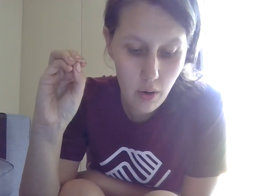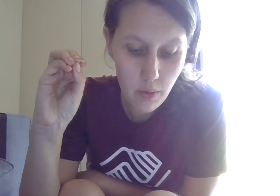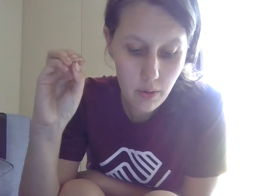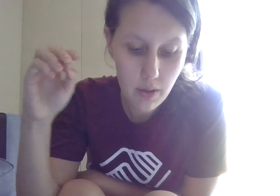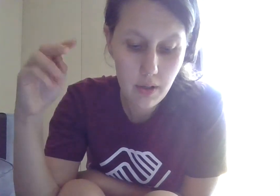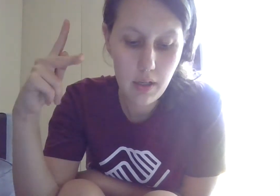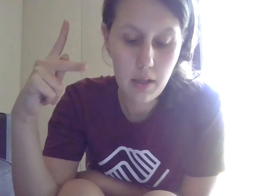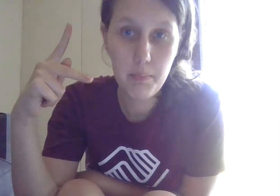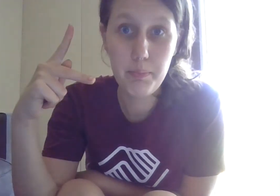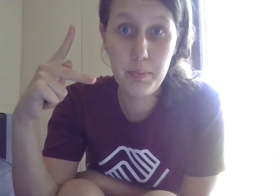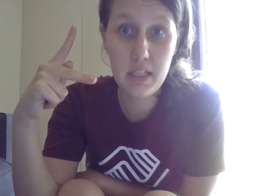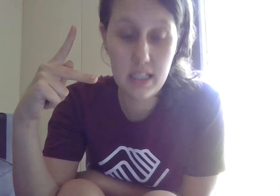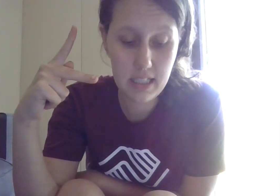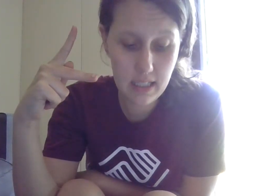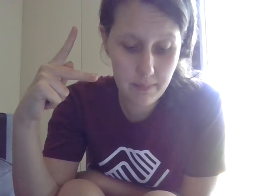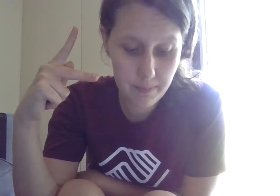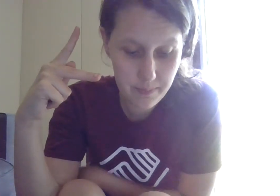O, P,